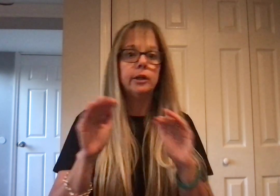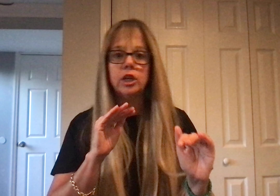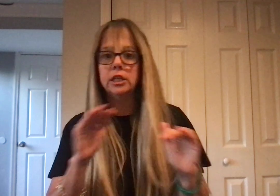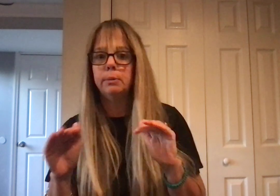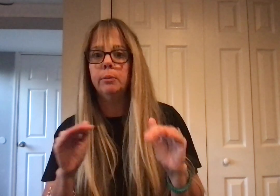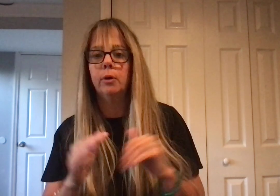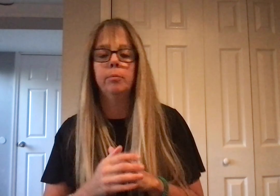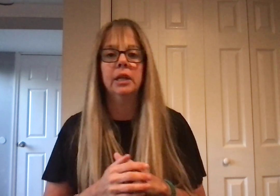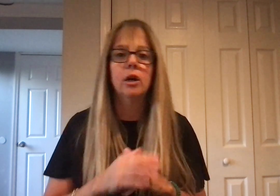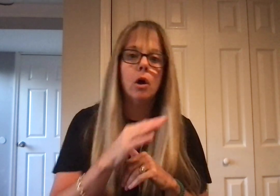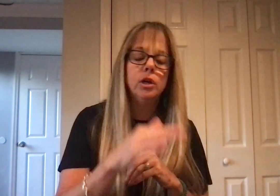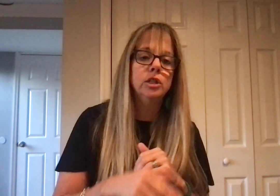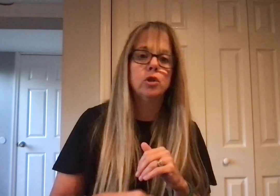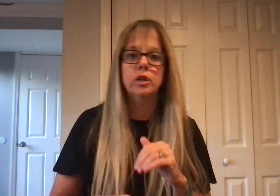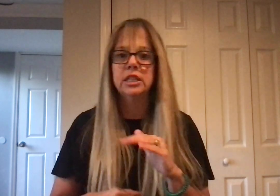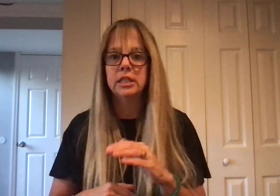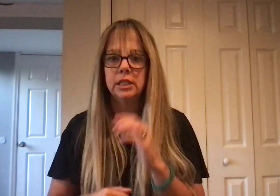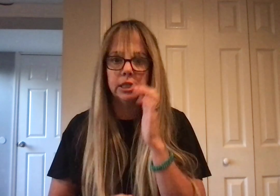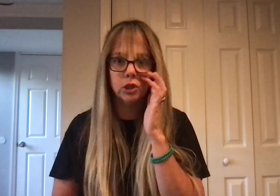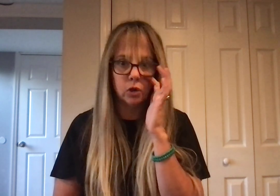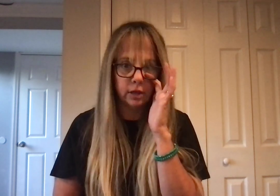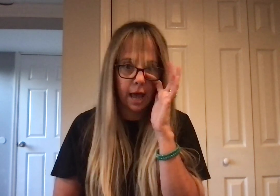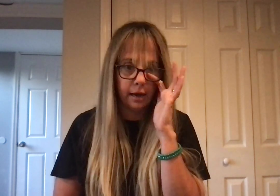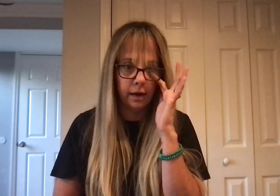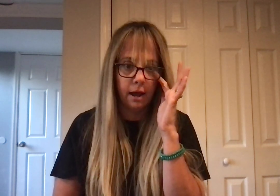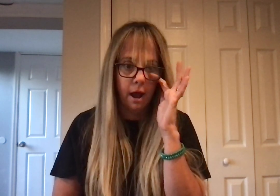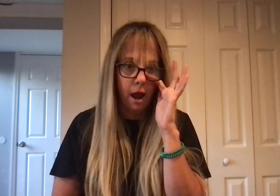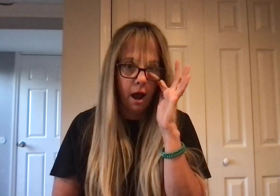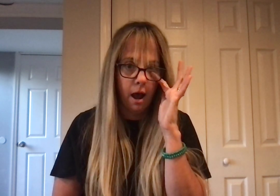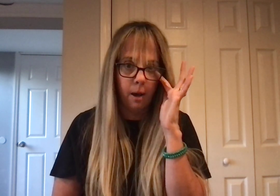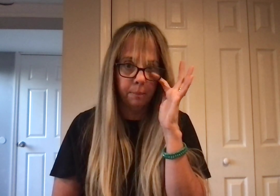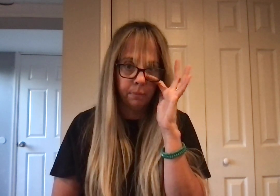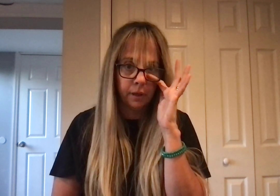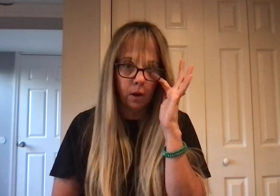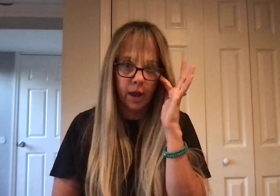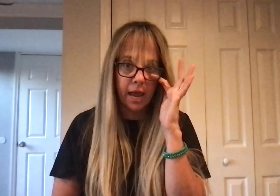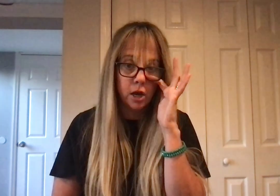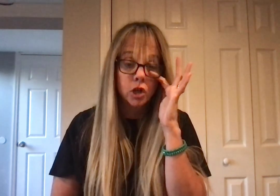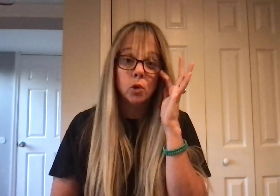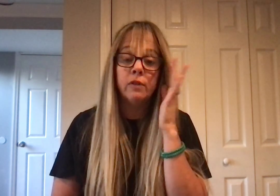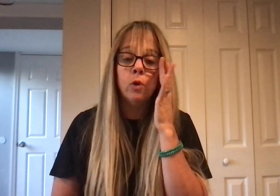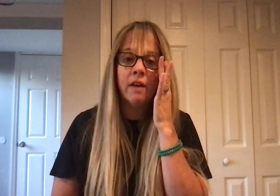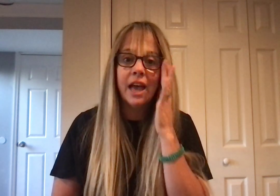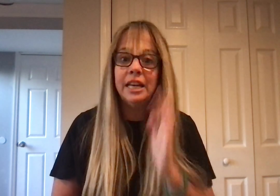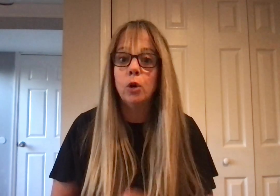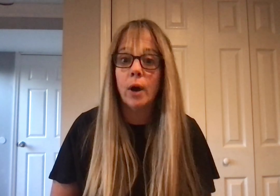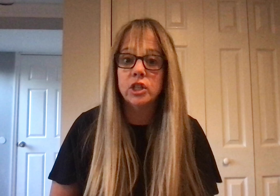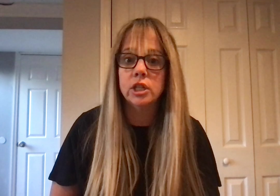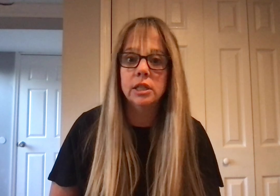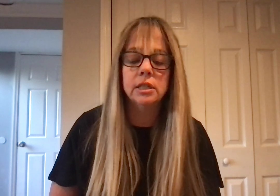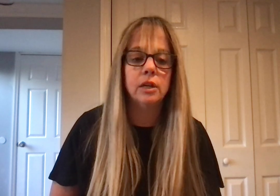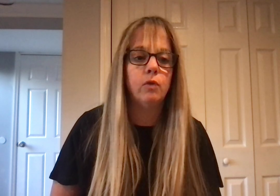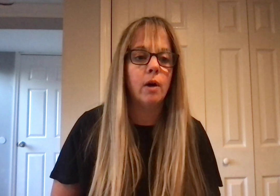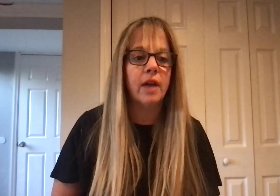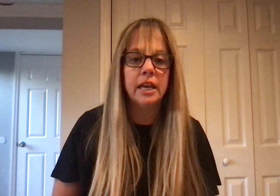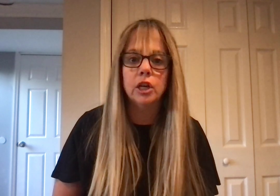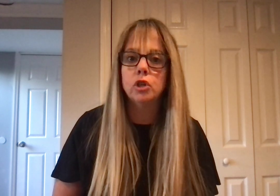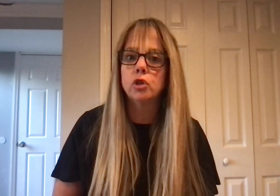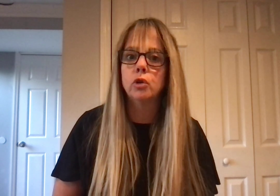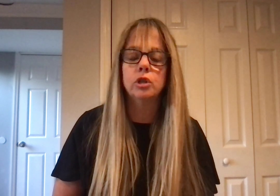chase people and be like, oh, you didn't turn this in, you didn't turn that in. Okay, so if you have any questions, if you have any concerns, if you